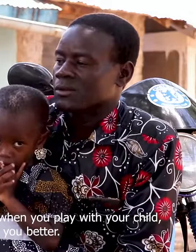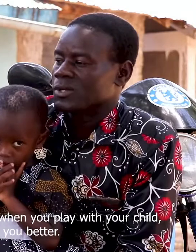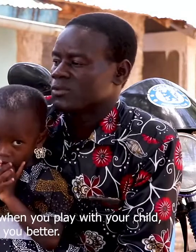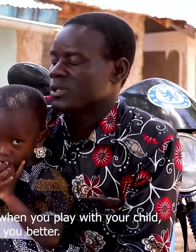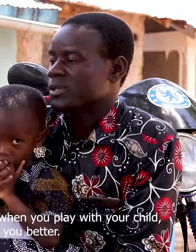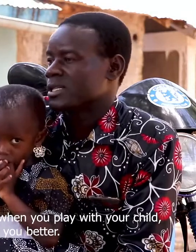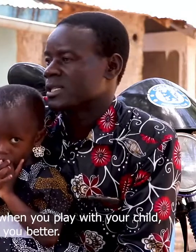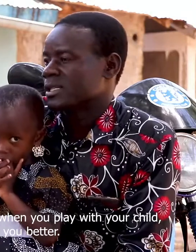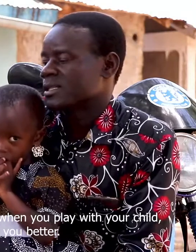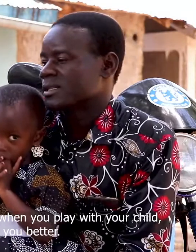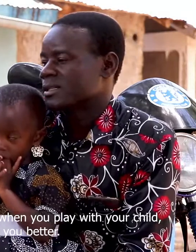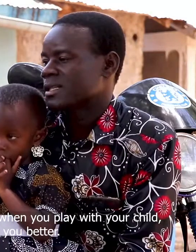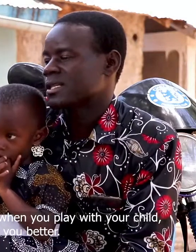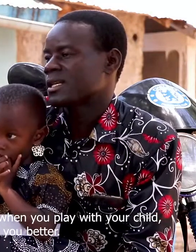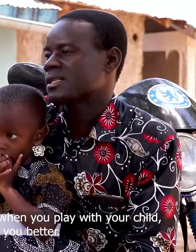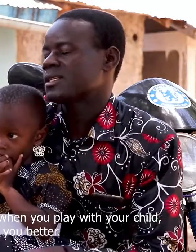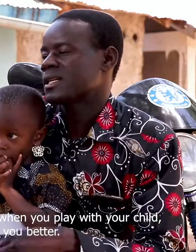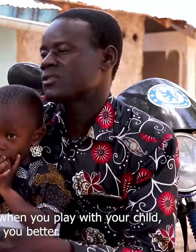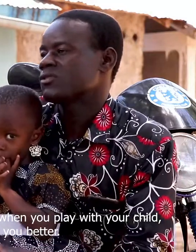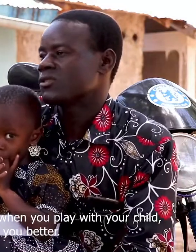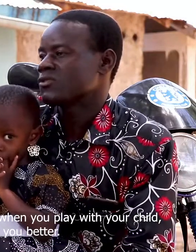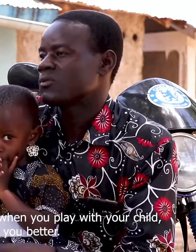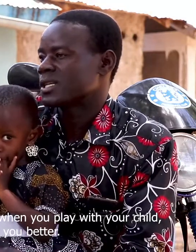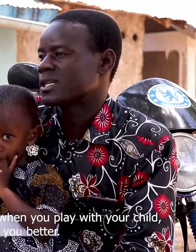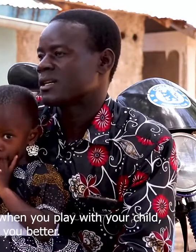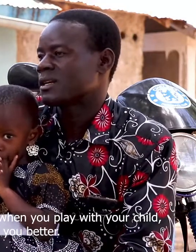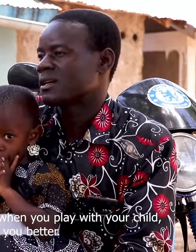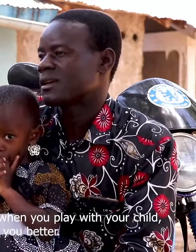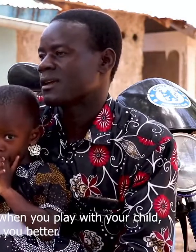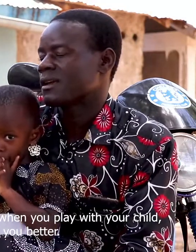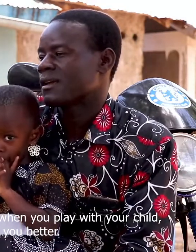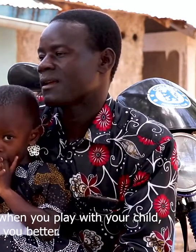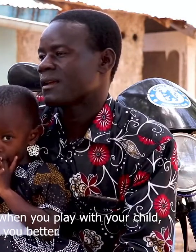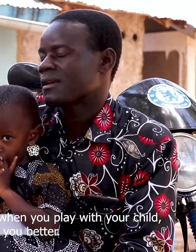that when you play with the child tends to know you better.